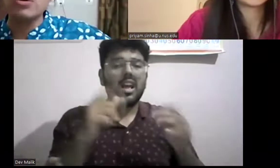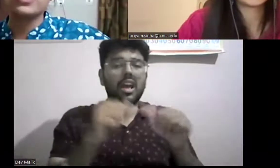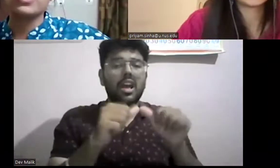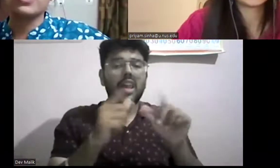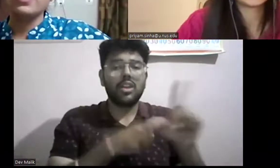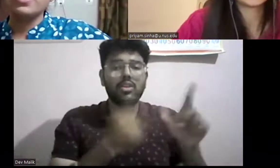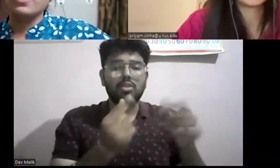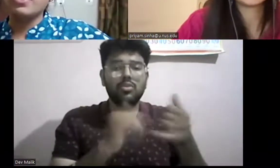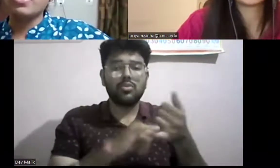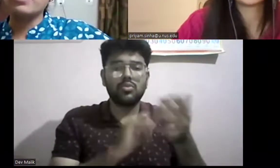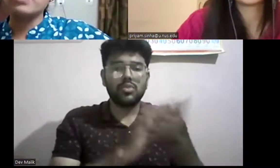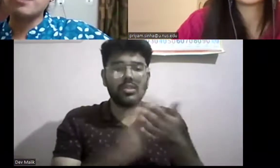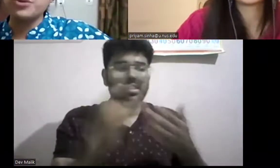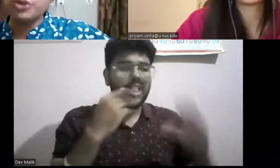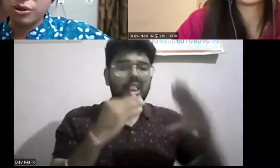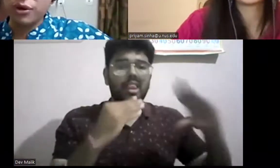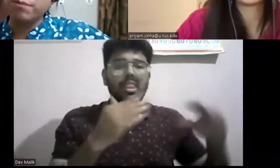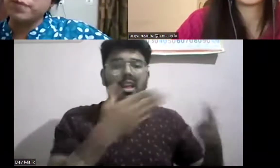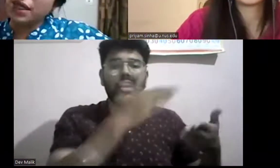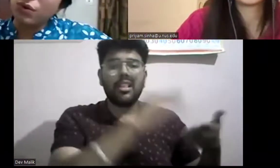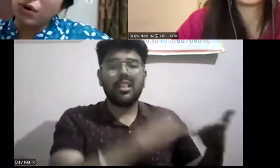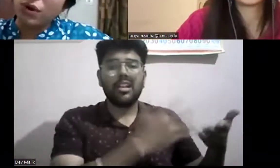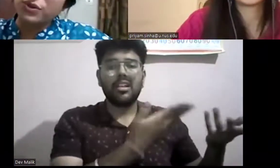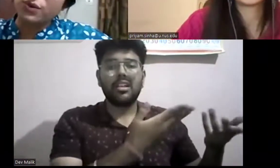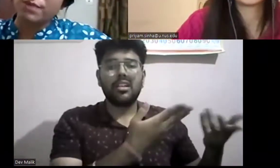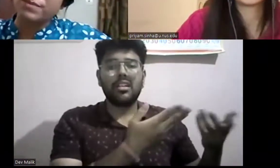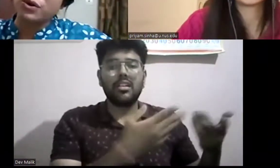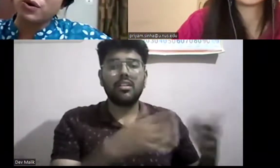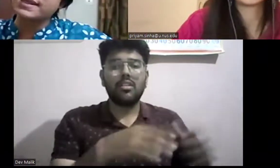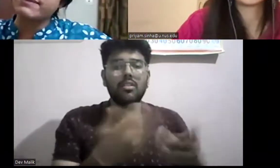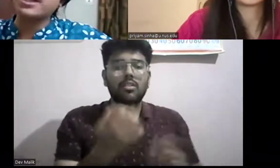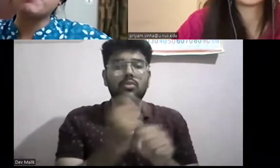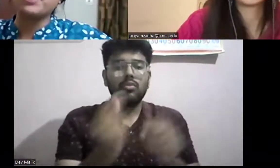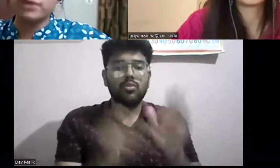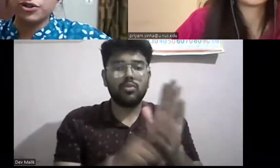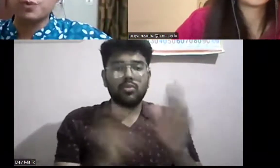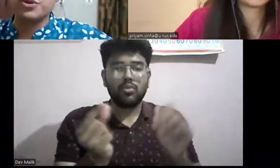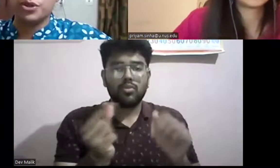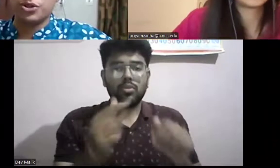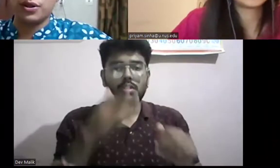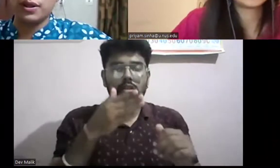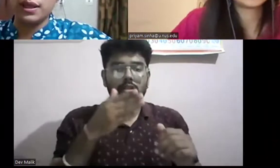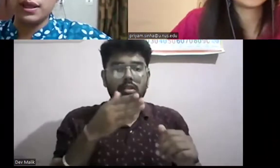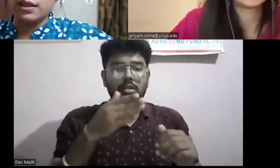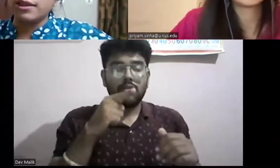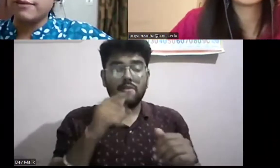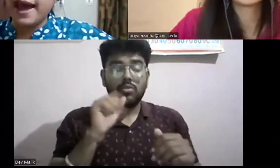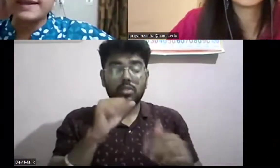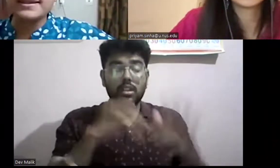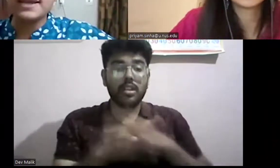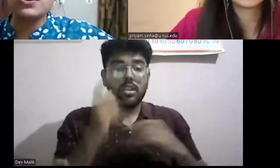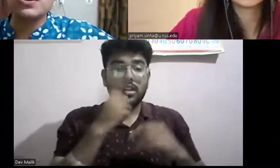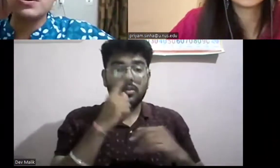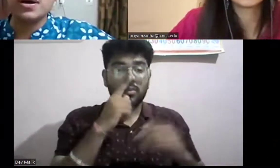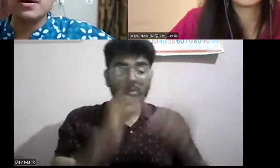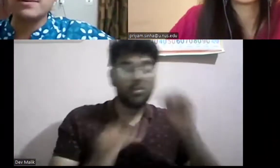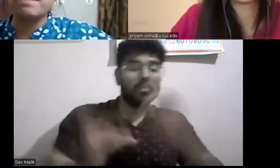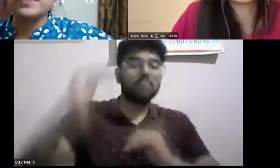Guru also, the position of Meenu also comes across as a very privileged position. The fact